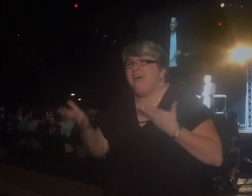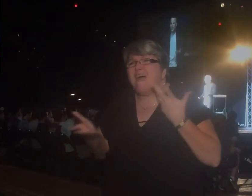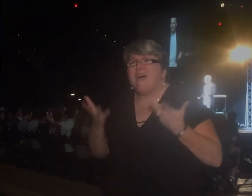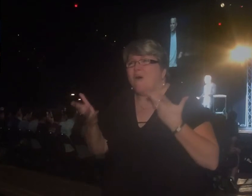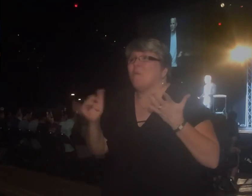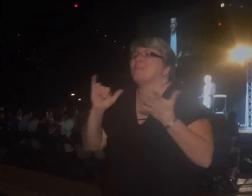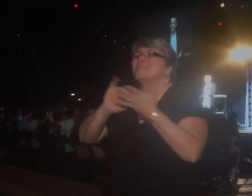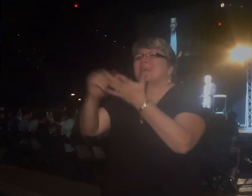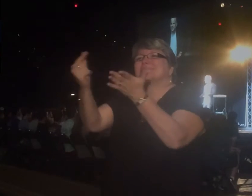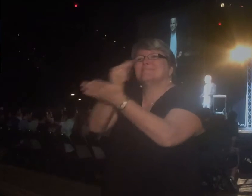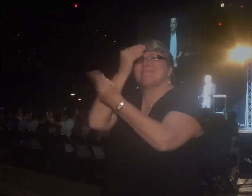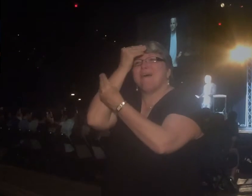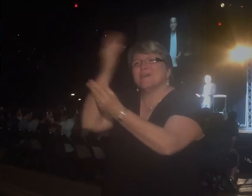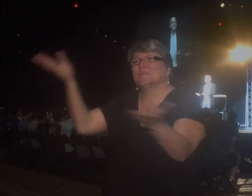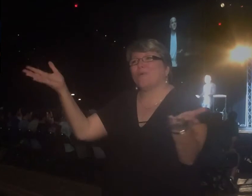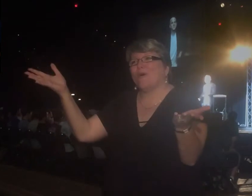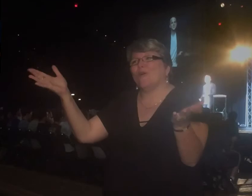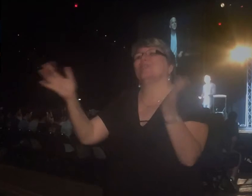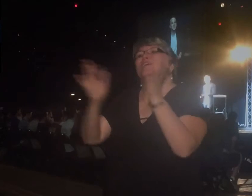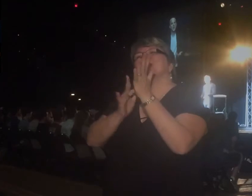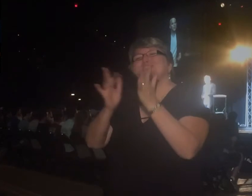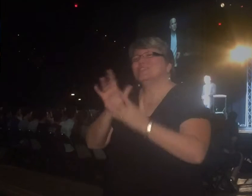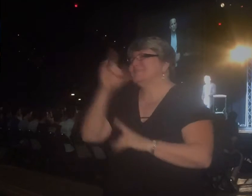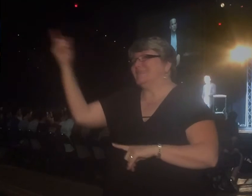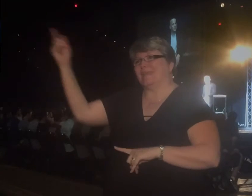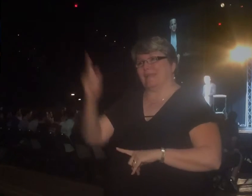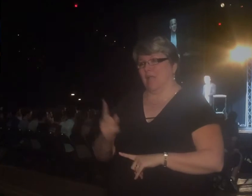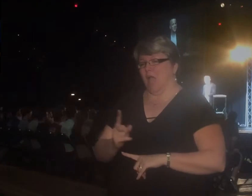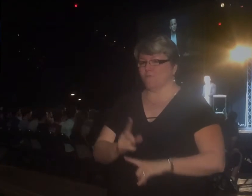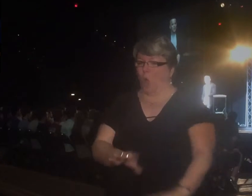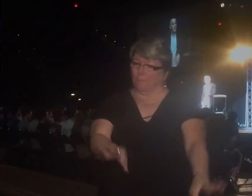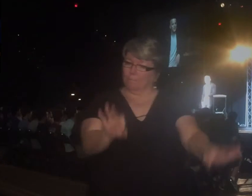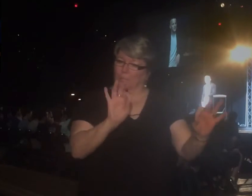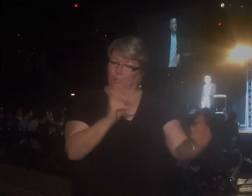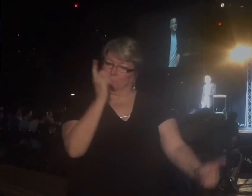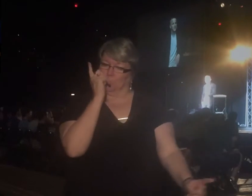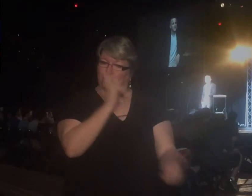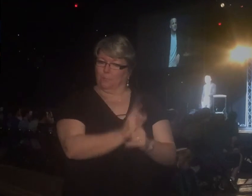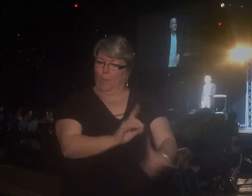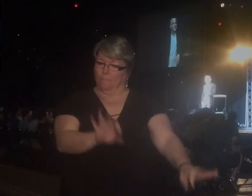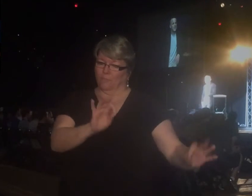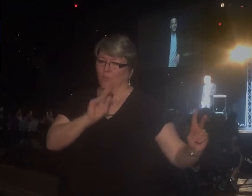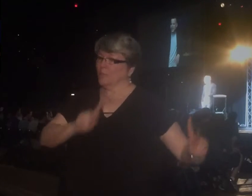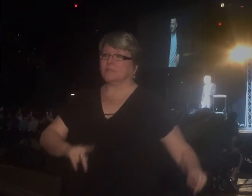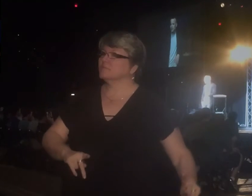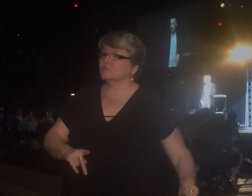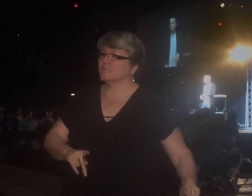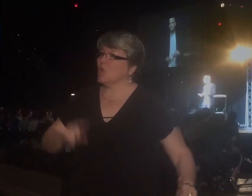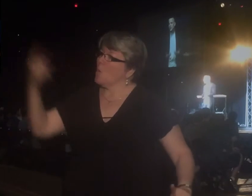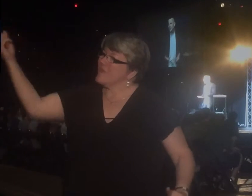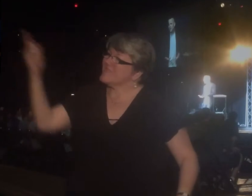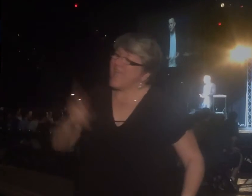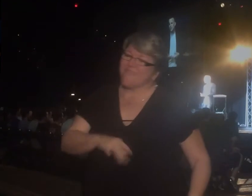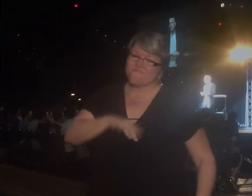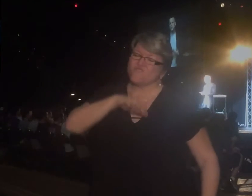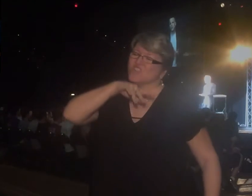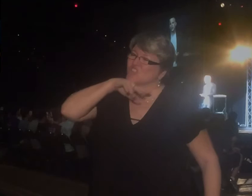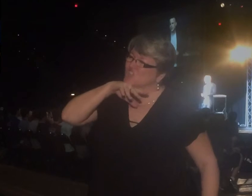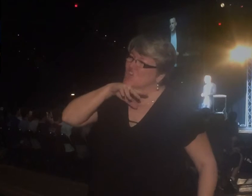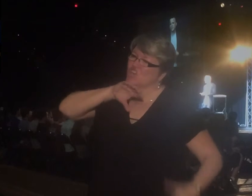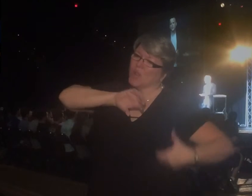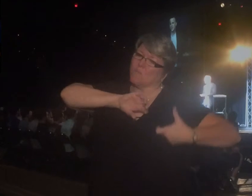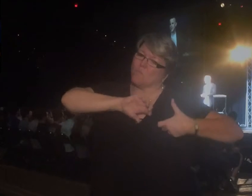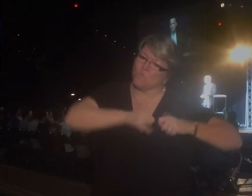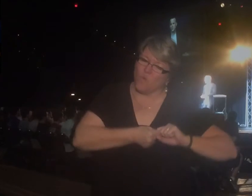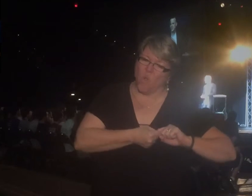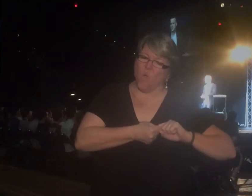How can that be? That's the gospel. Jesus didn't come for a pristine bride. He came